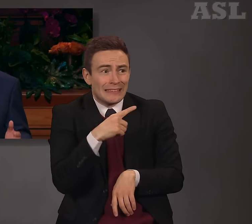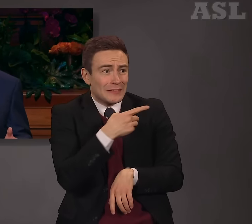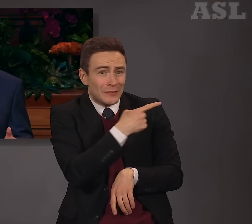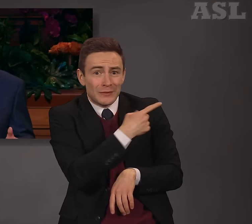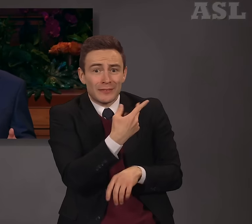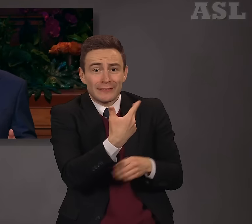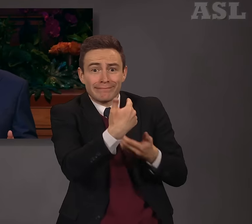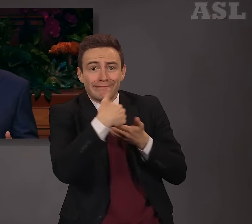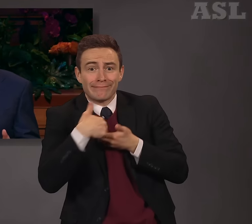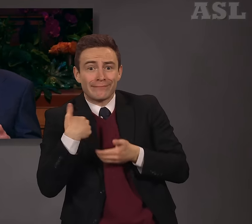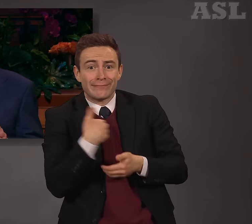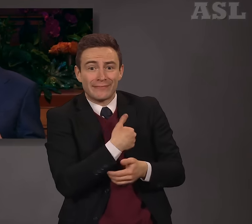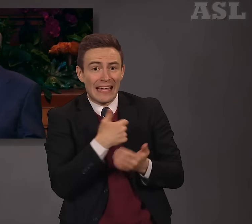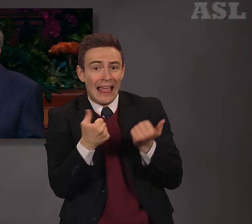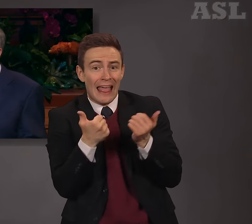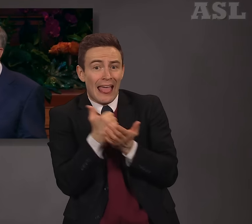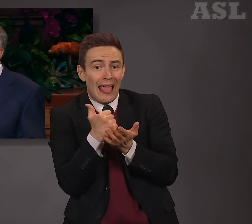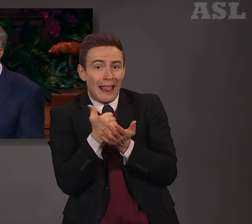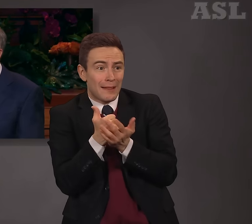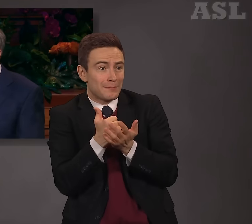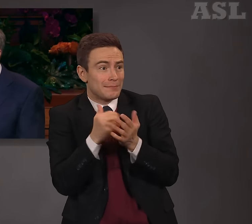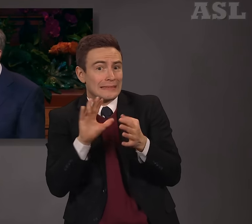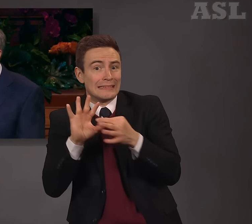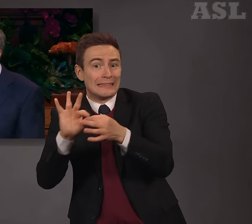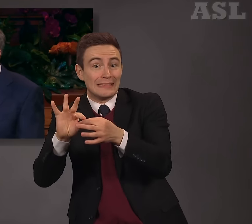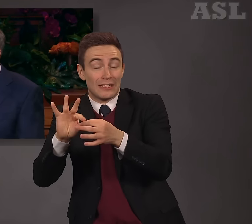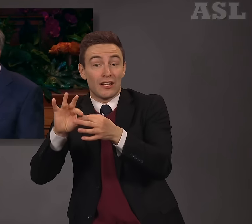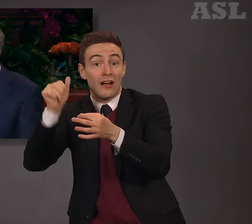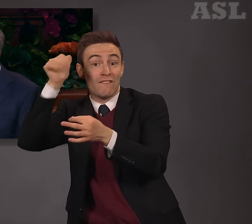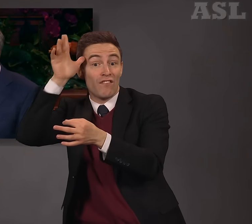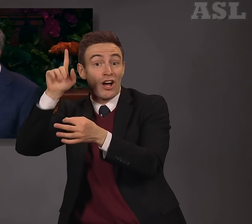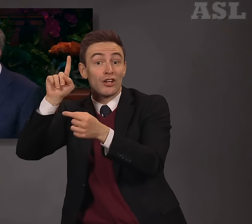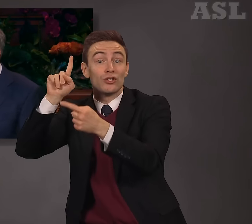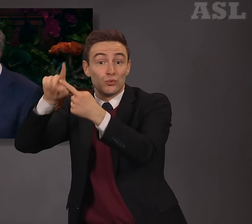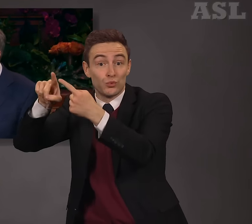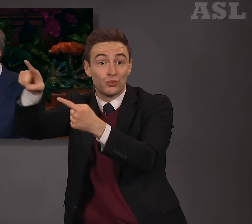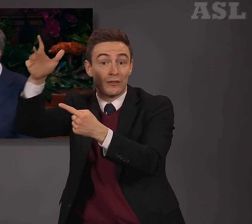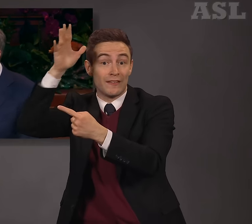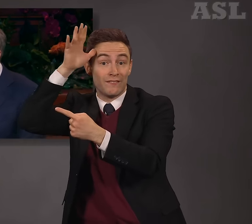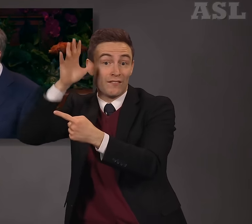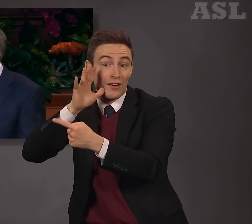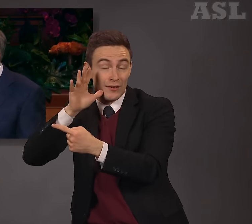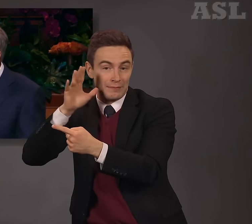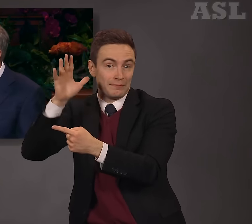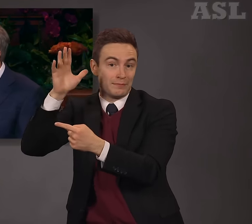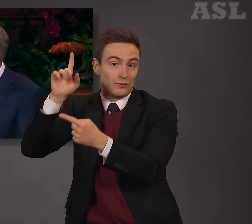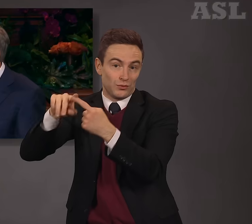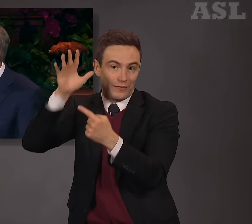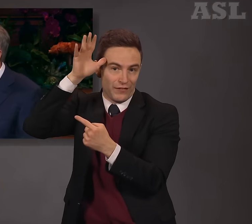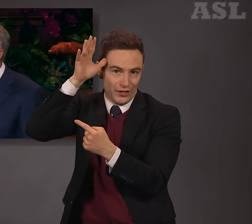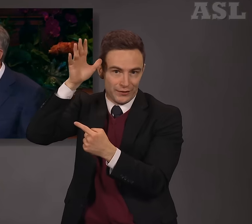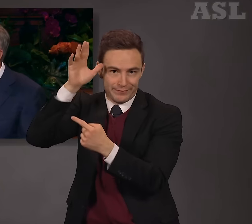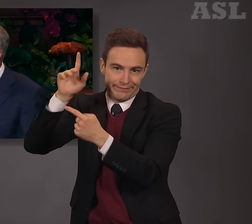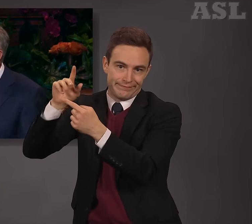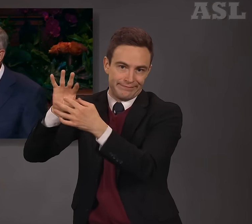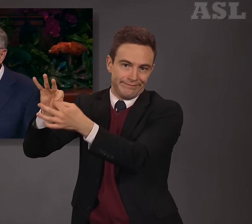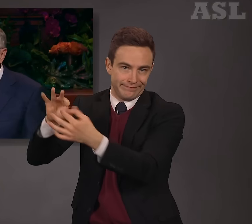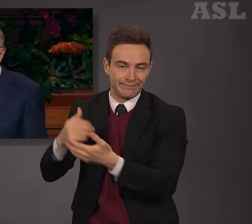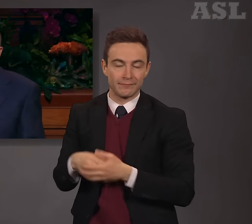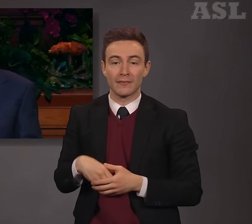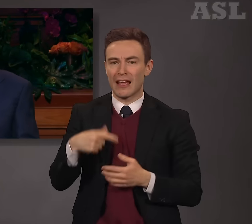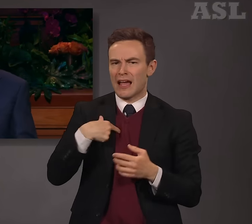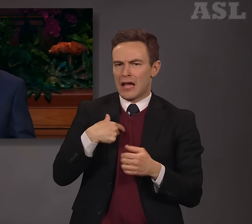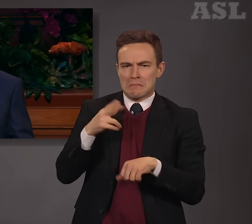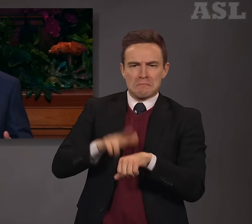possibly assist in the sealing of her father to her father's parents. I, of course, was very